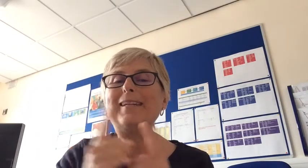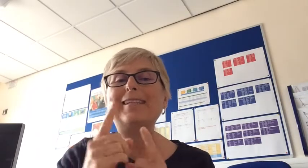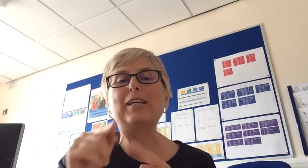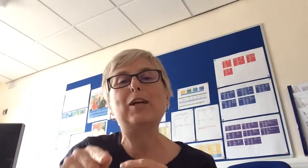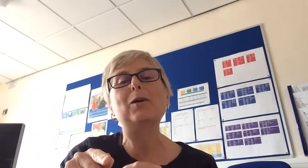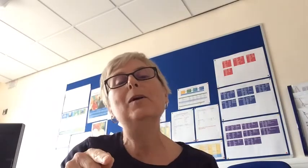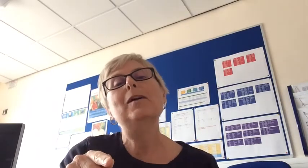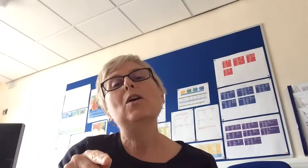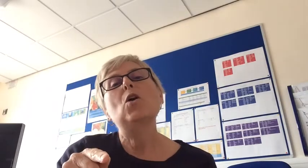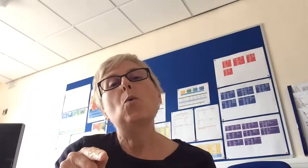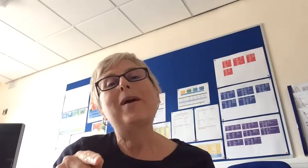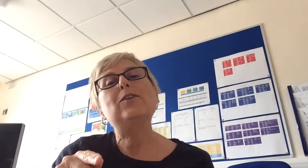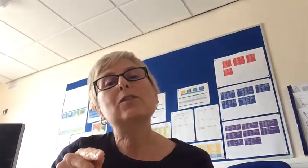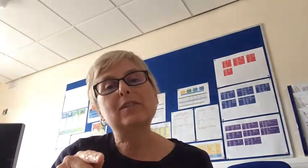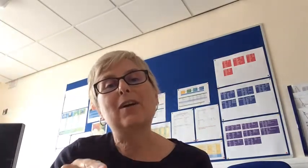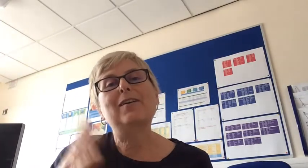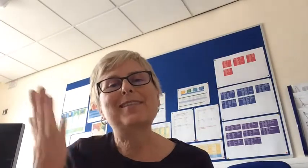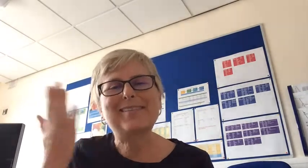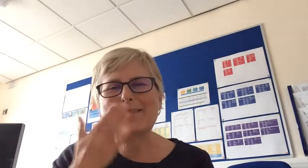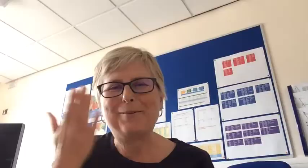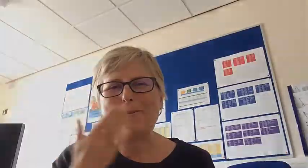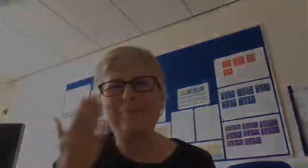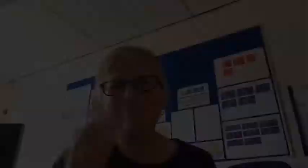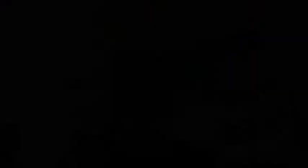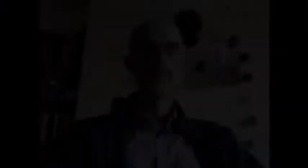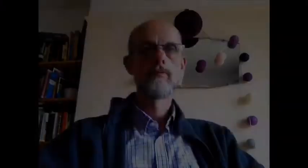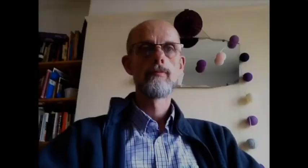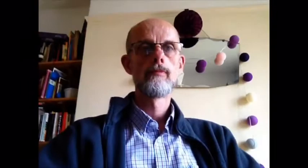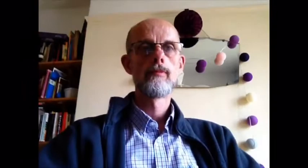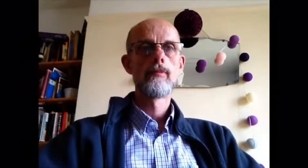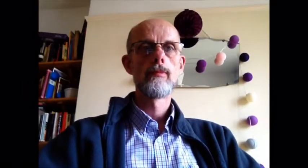forward to meeting you when you start at school.